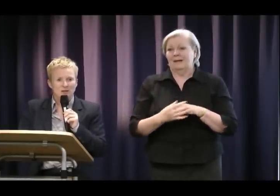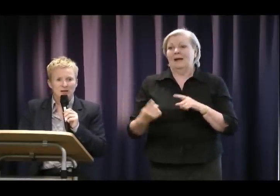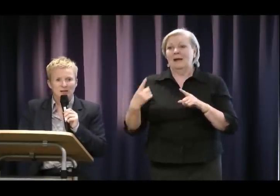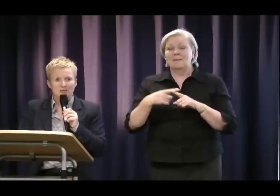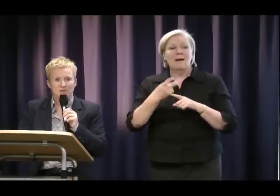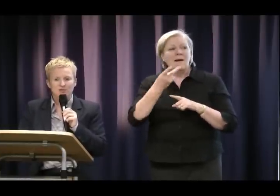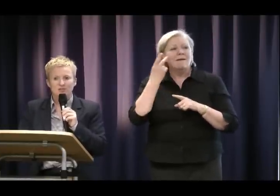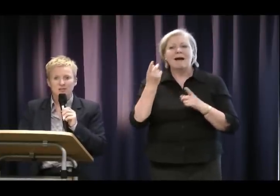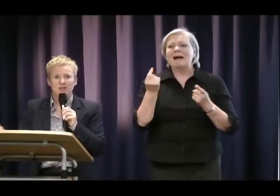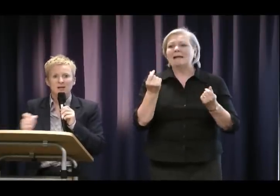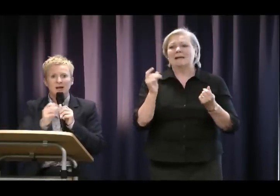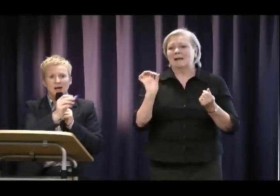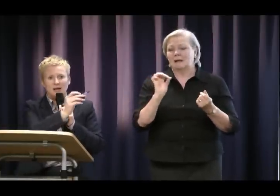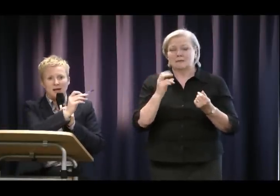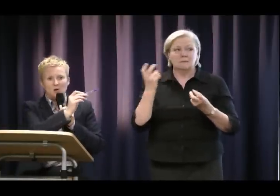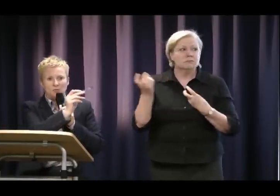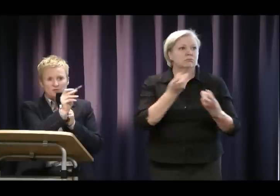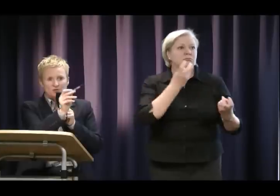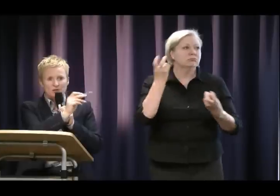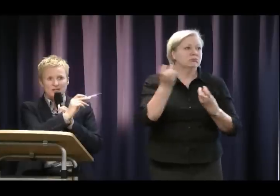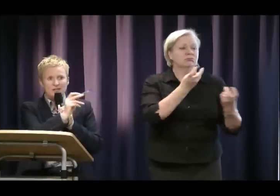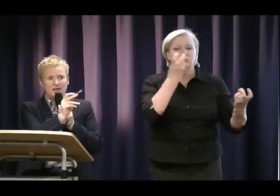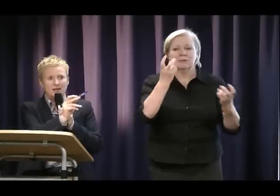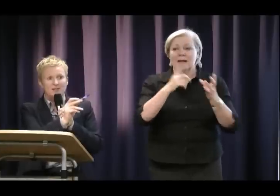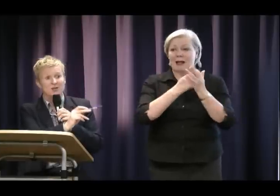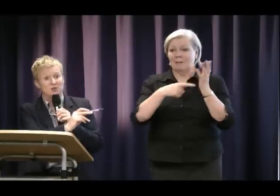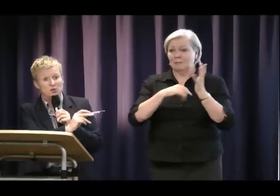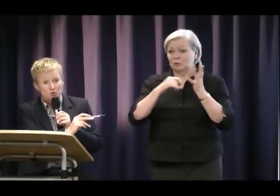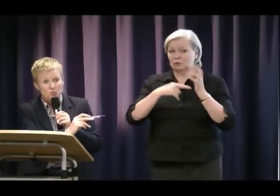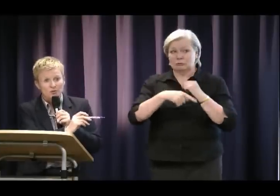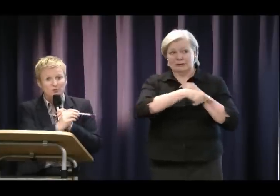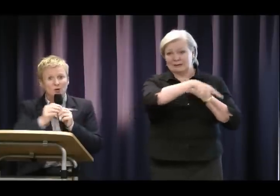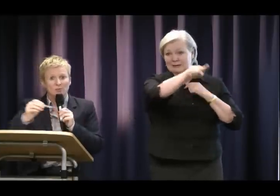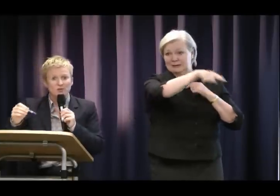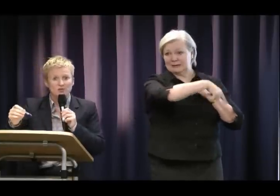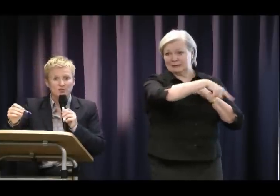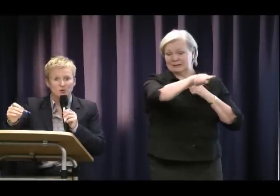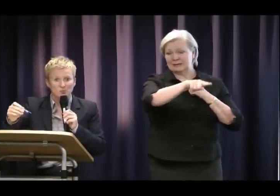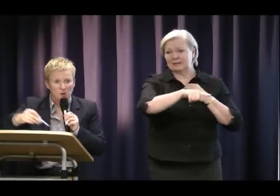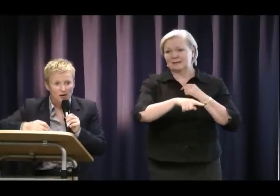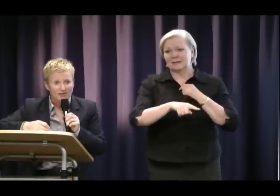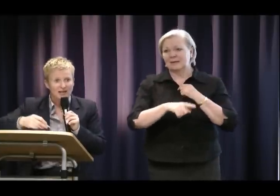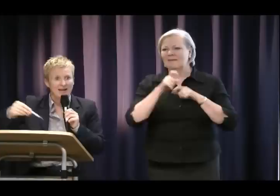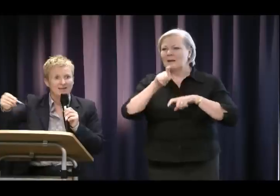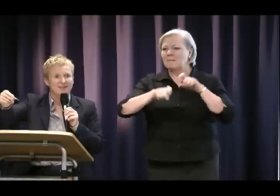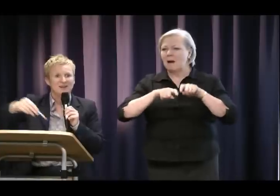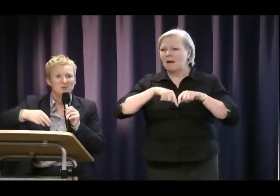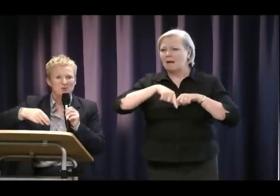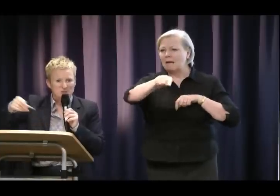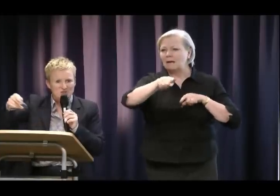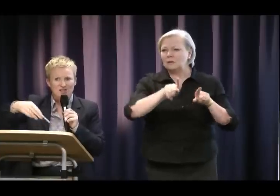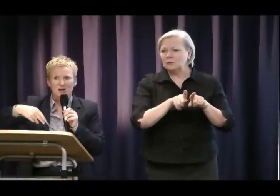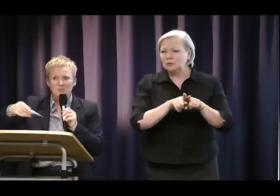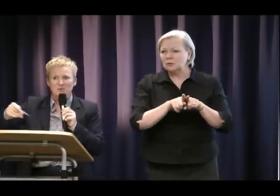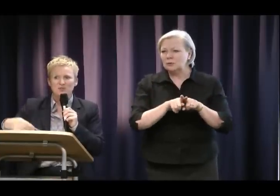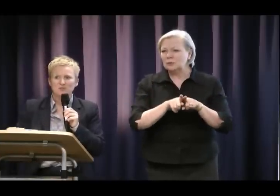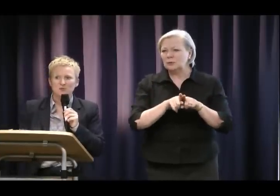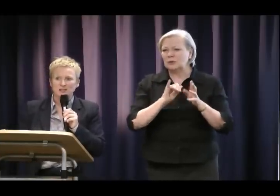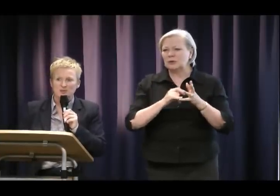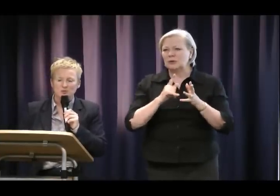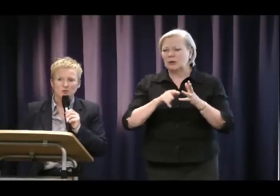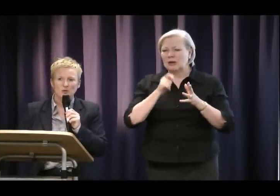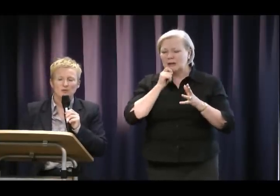harder to park in the city. And Albert Street here is unusual as well, because it's got the bike lane, which is set up a